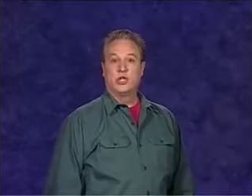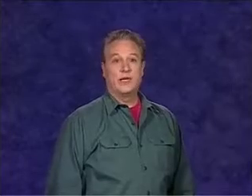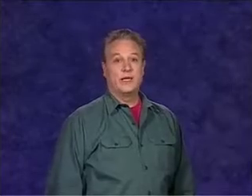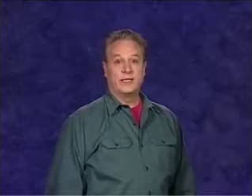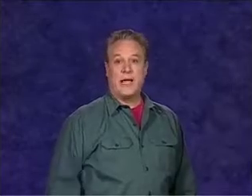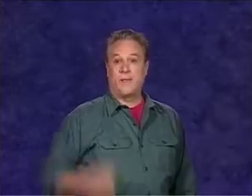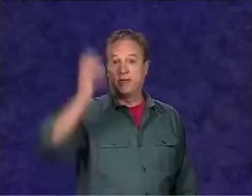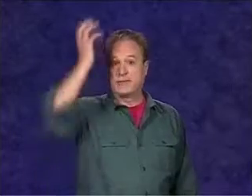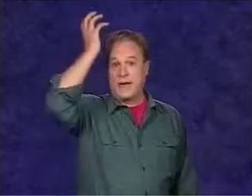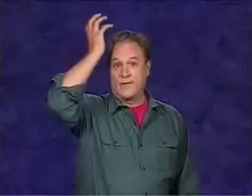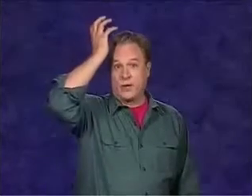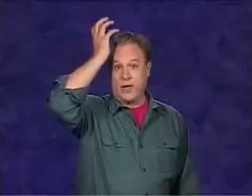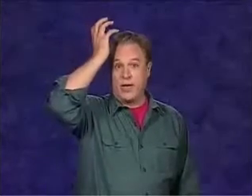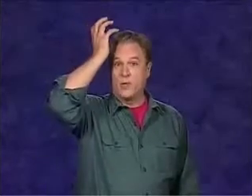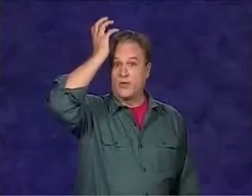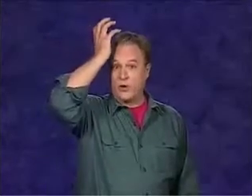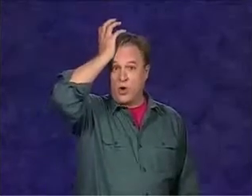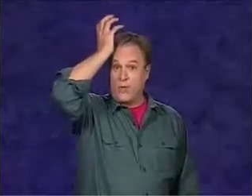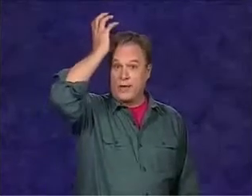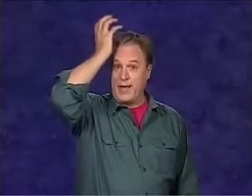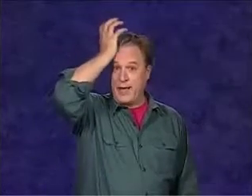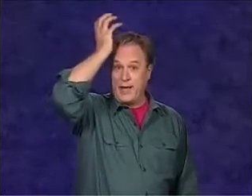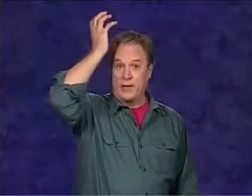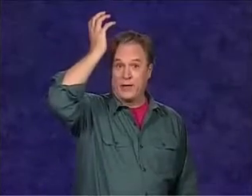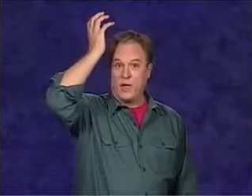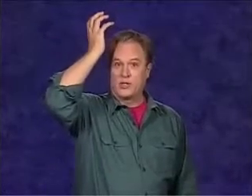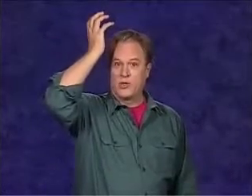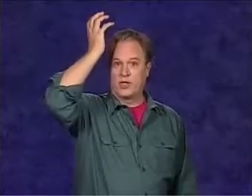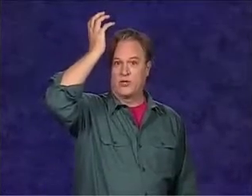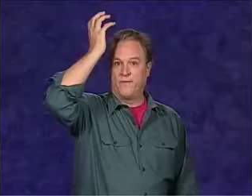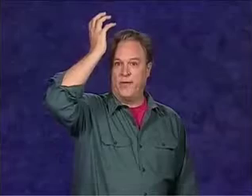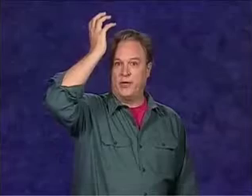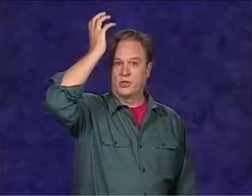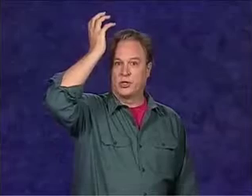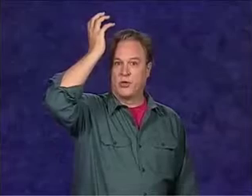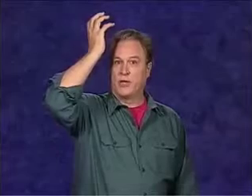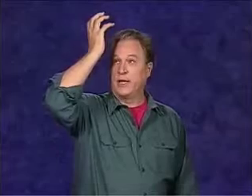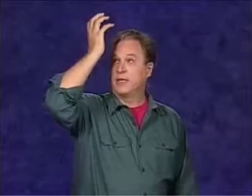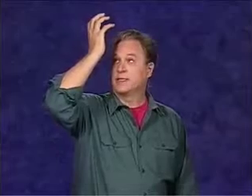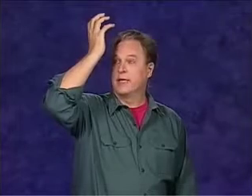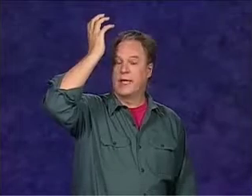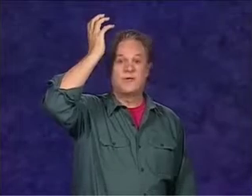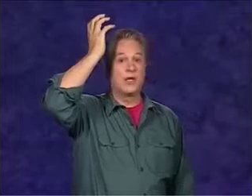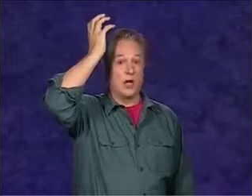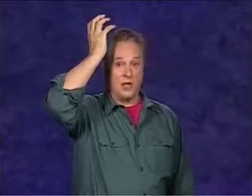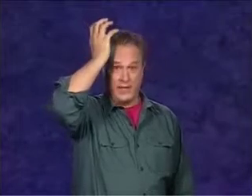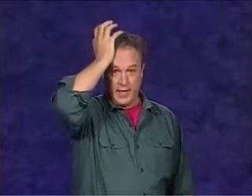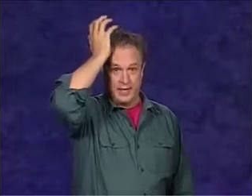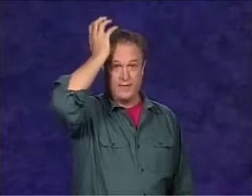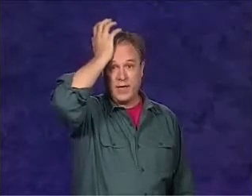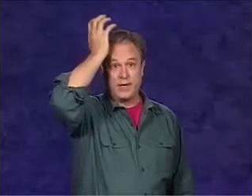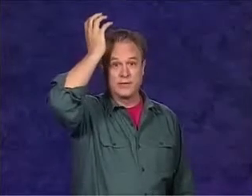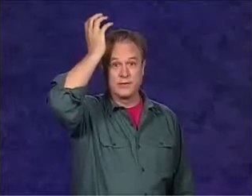Gently tap the side of your head with your open hand so that your fingers show the lettuce leaves on the head of lettuce.